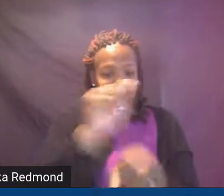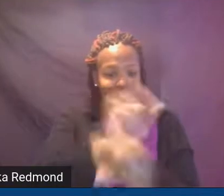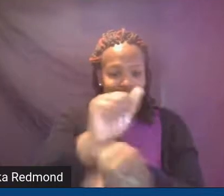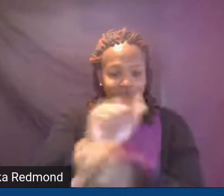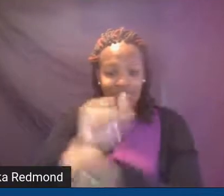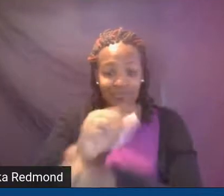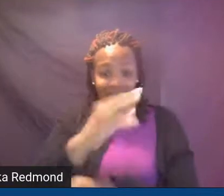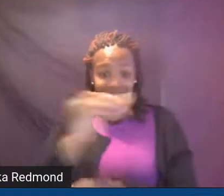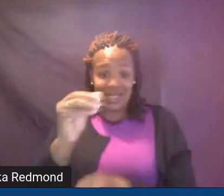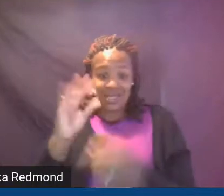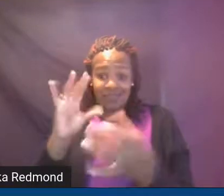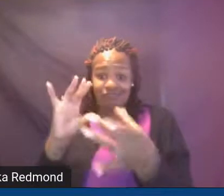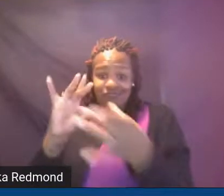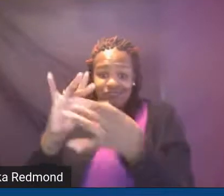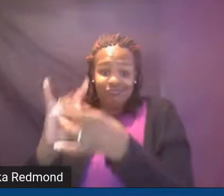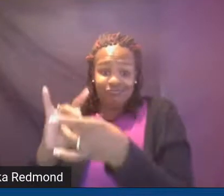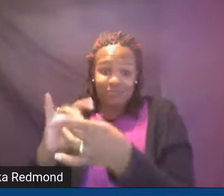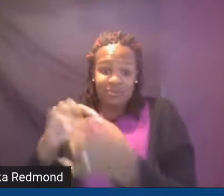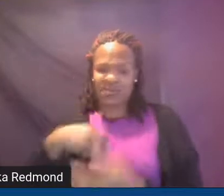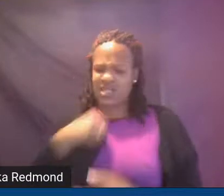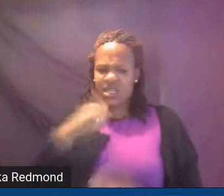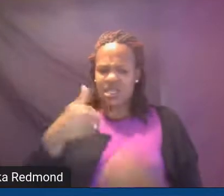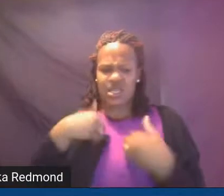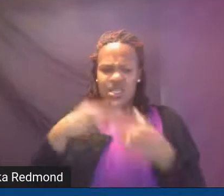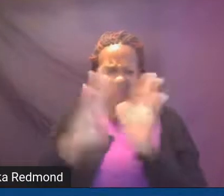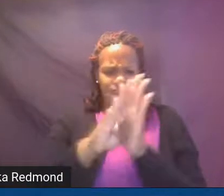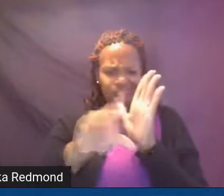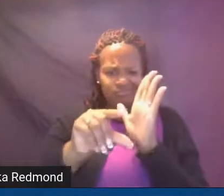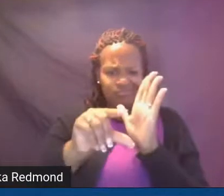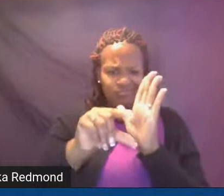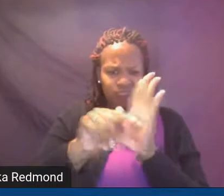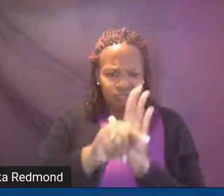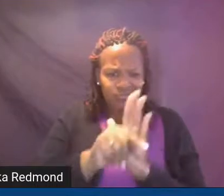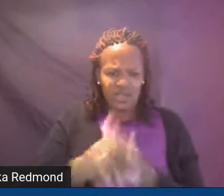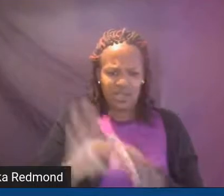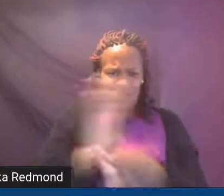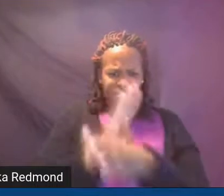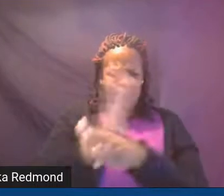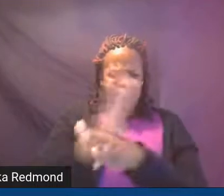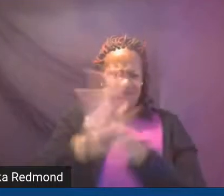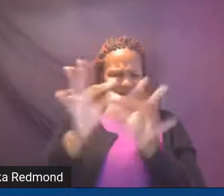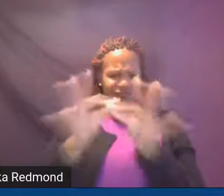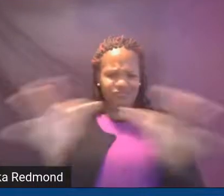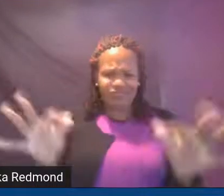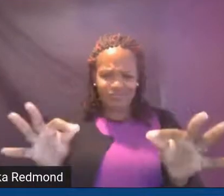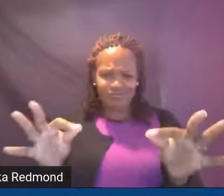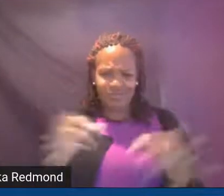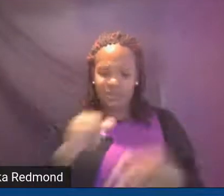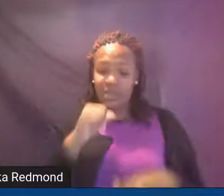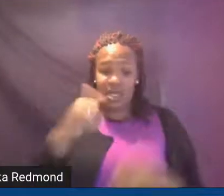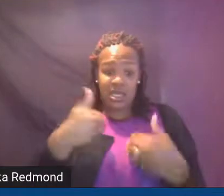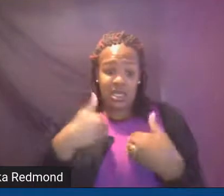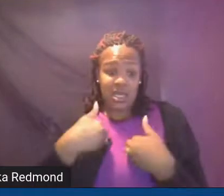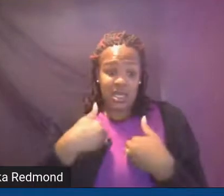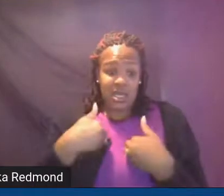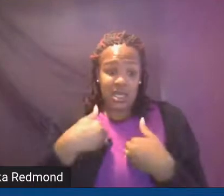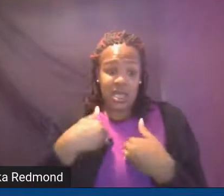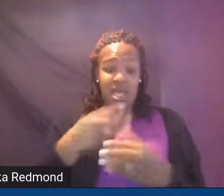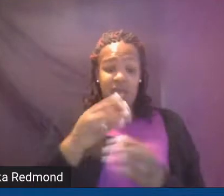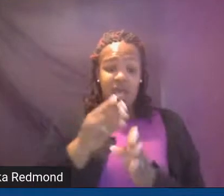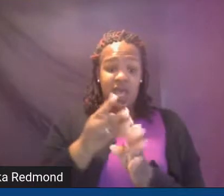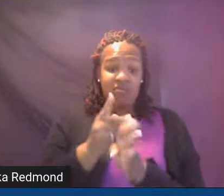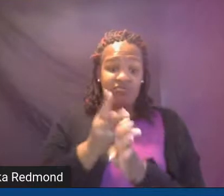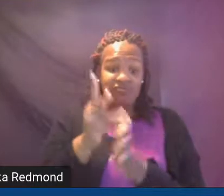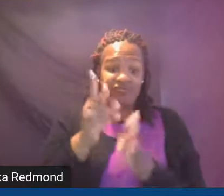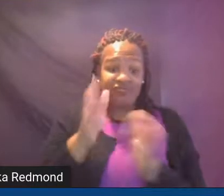thought. And I didn't have a background for it. I didn't have a business degree. I didn't come from a profession. It was somebody who knew me and knew what I was